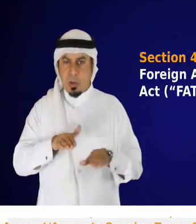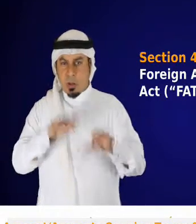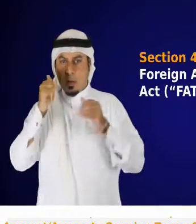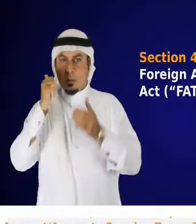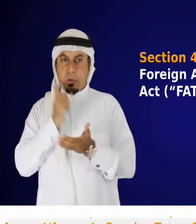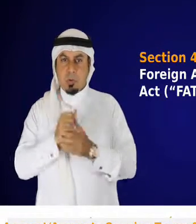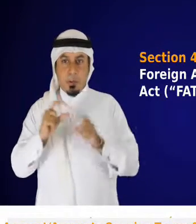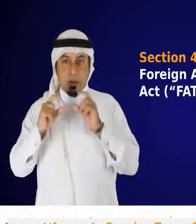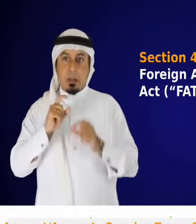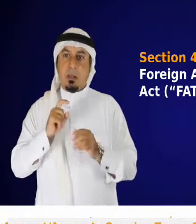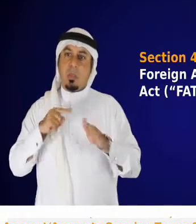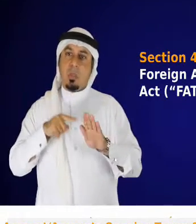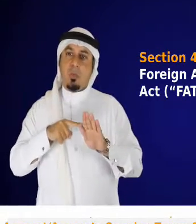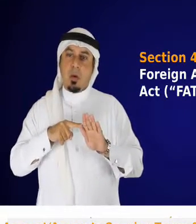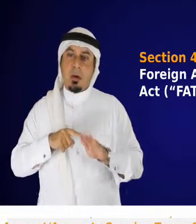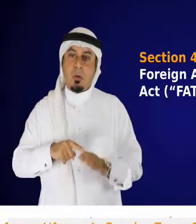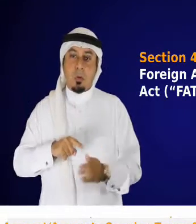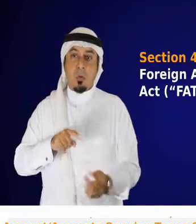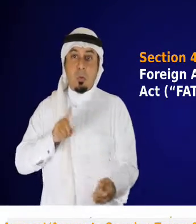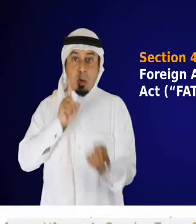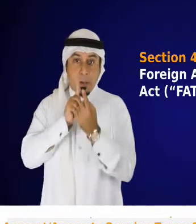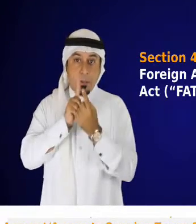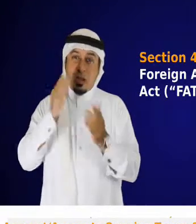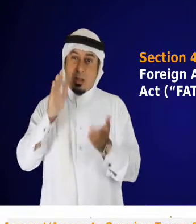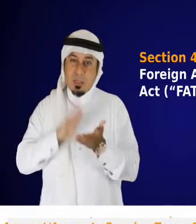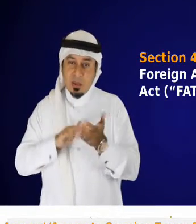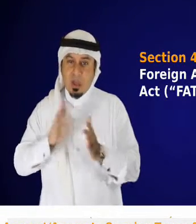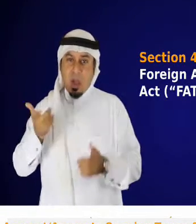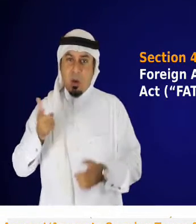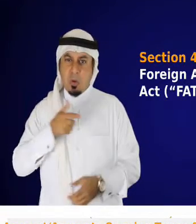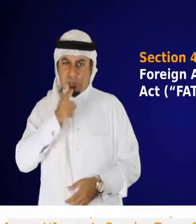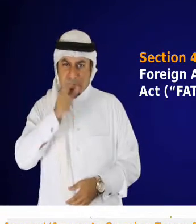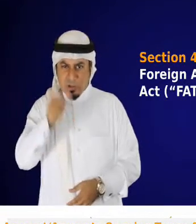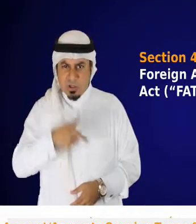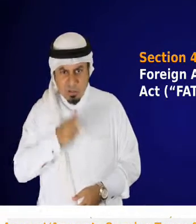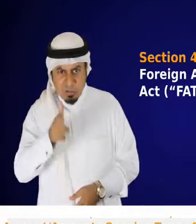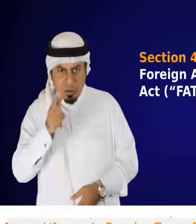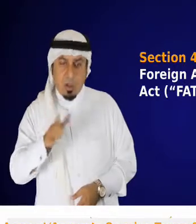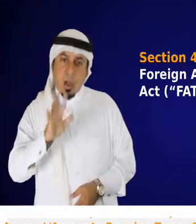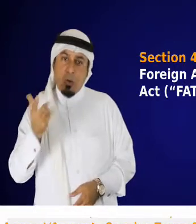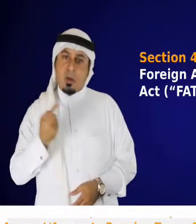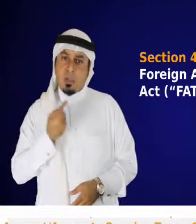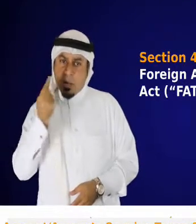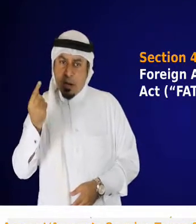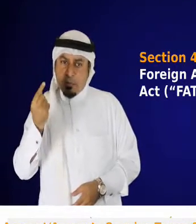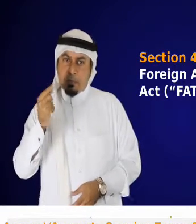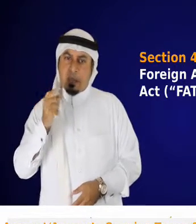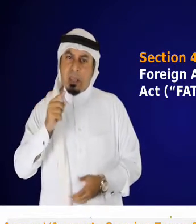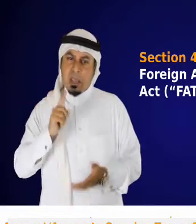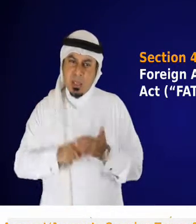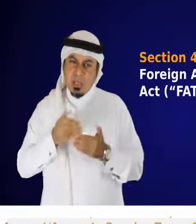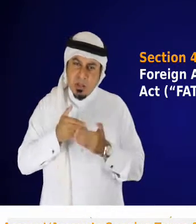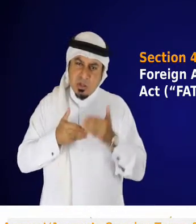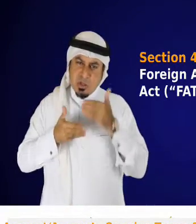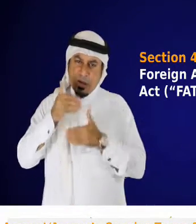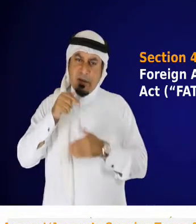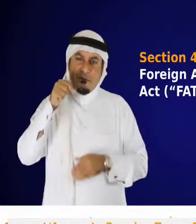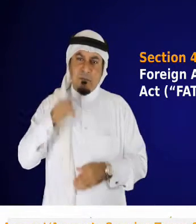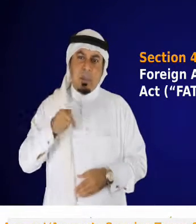occurrence. 2. The applicant takes all responsibility for any untrue or incorrect declarations and